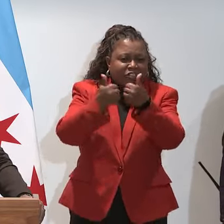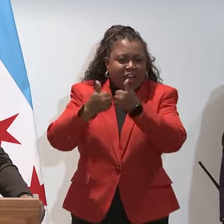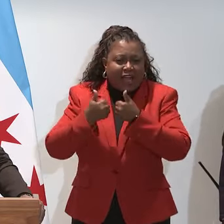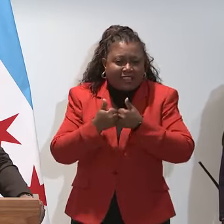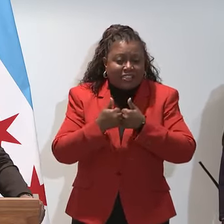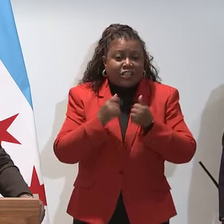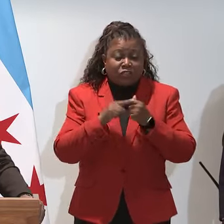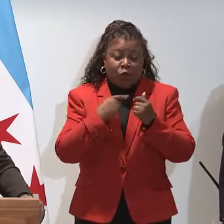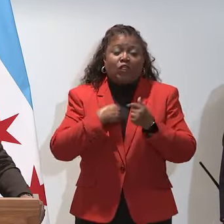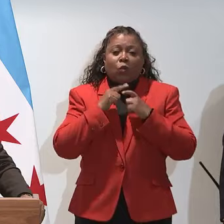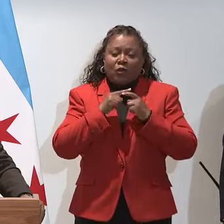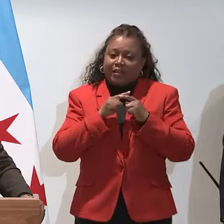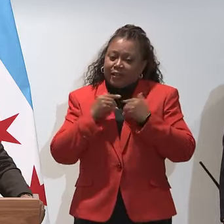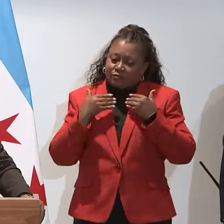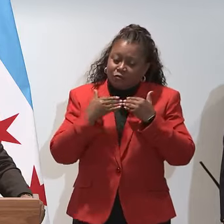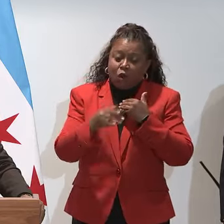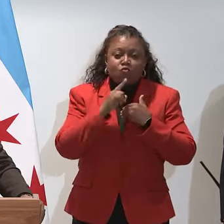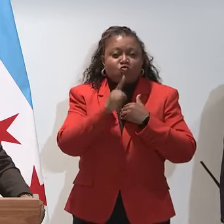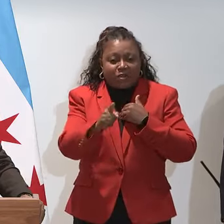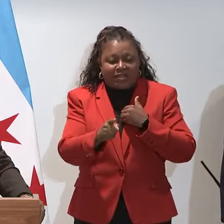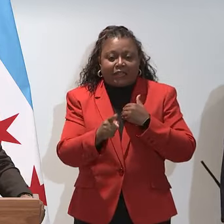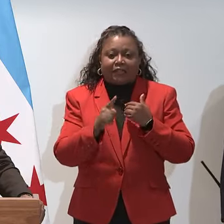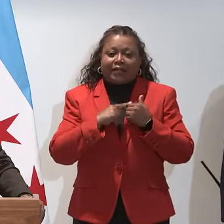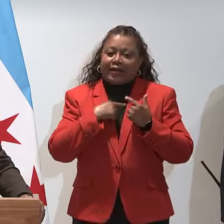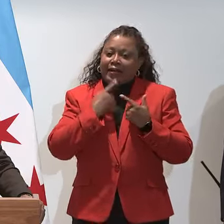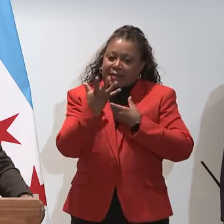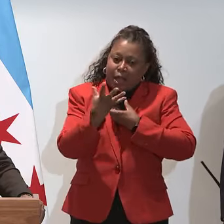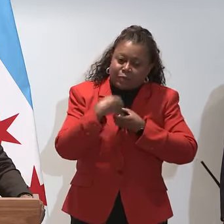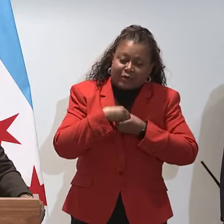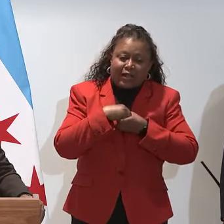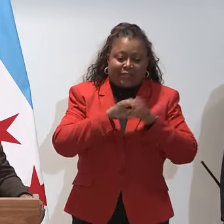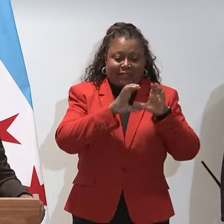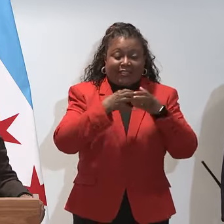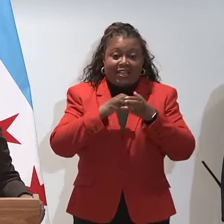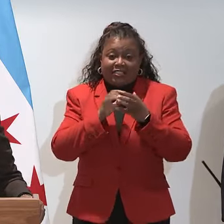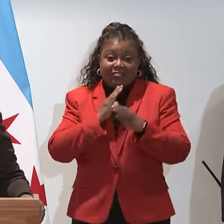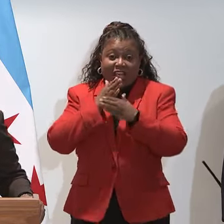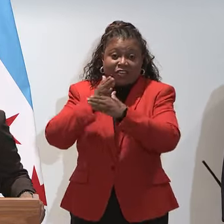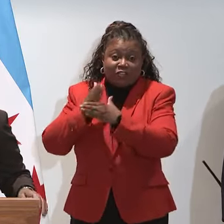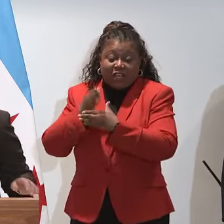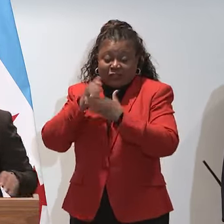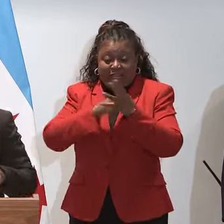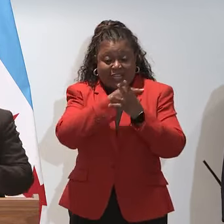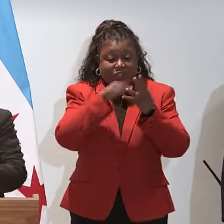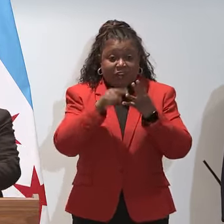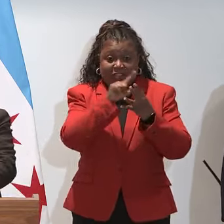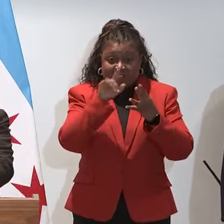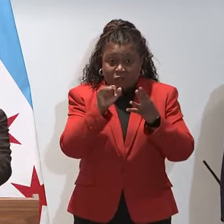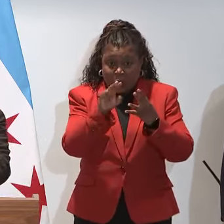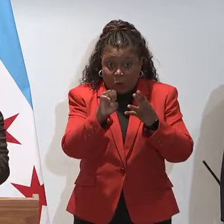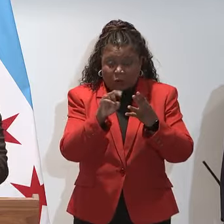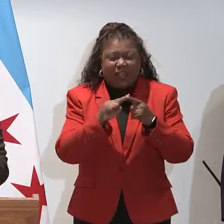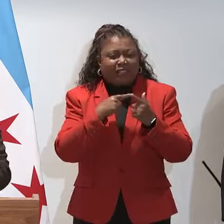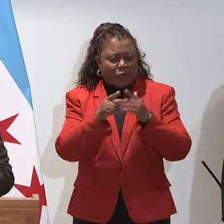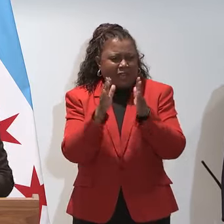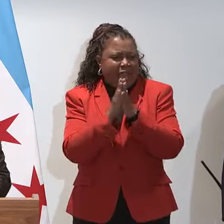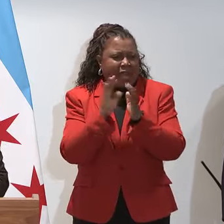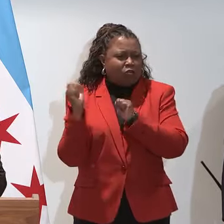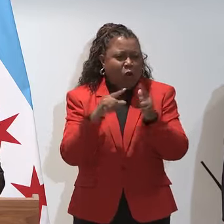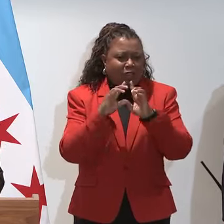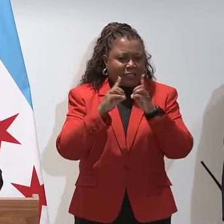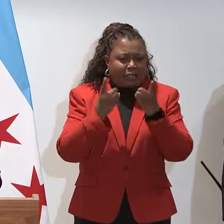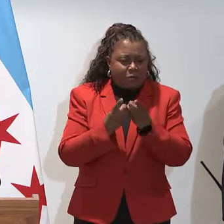challenges so that we could forge realistic but comprehensive sets of interventions in each of these zones. And then we ask all